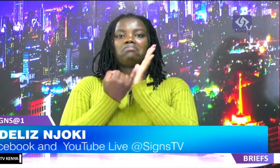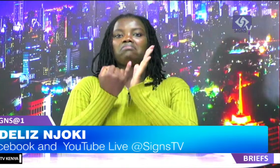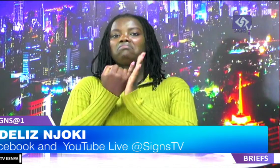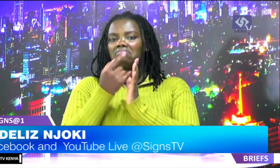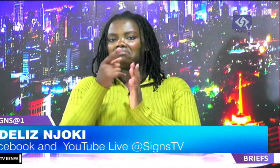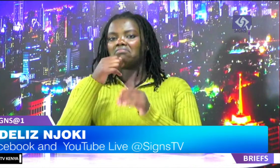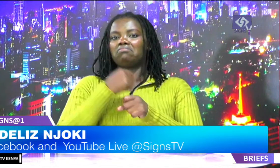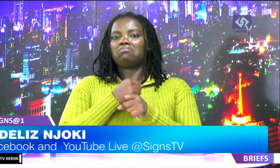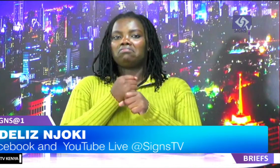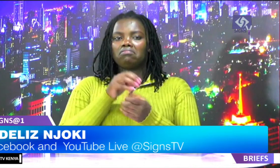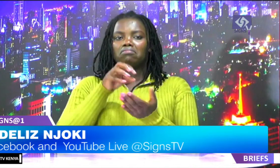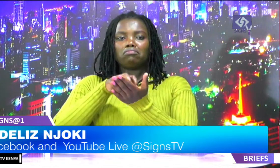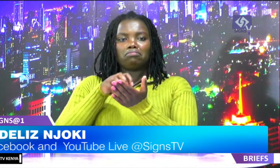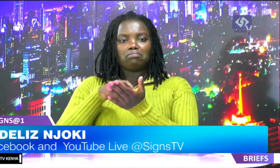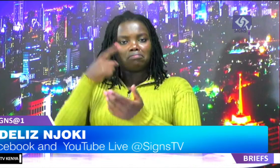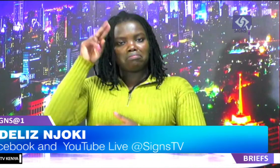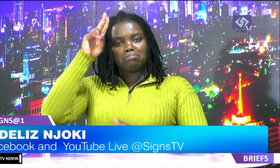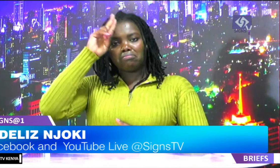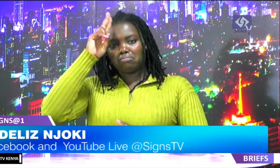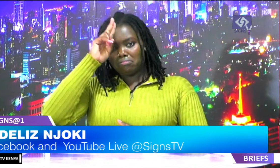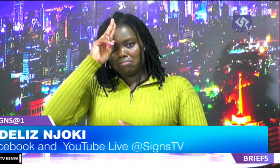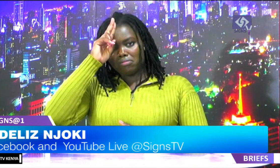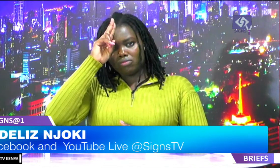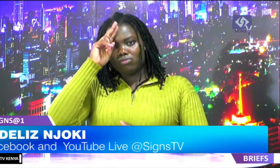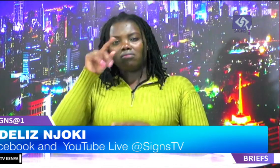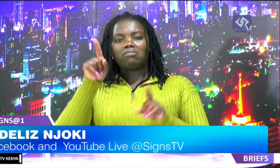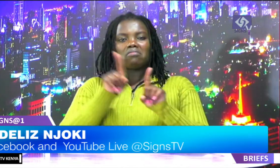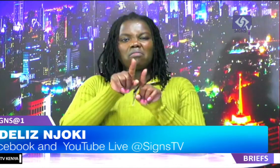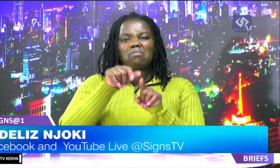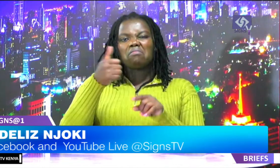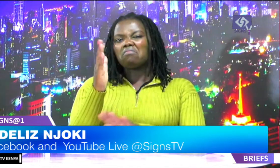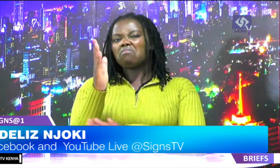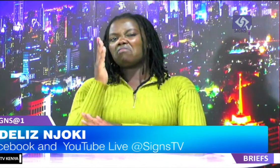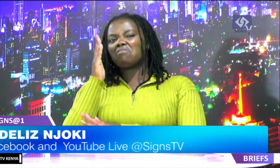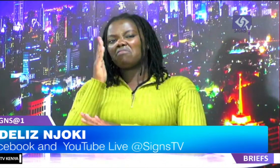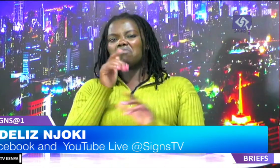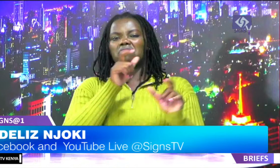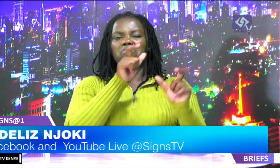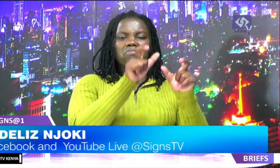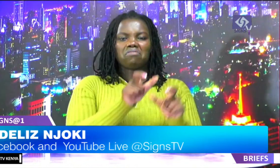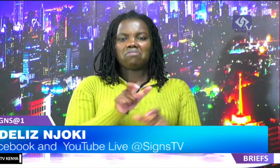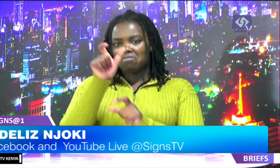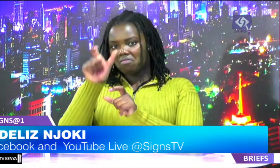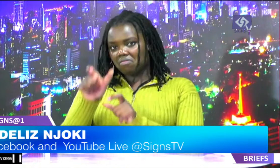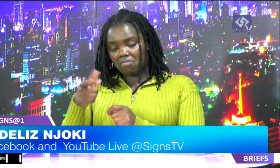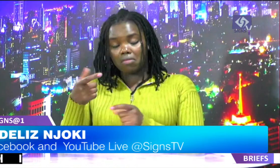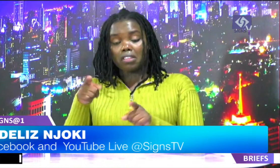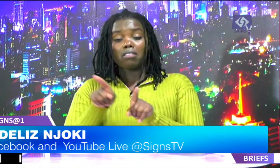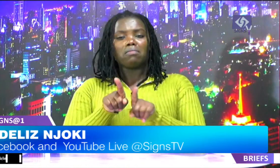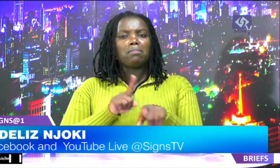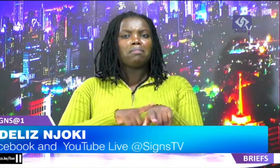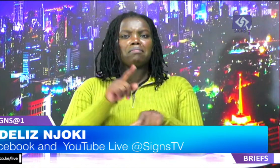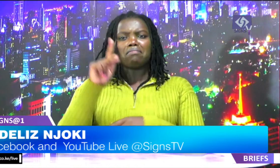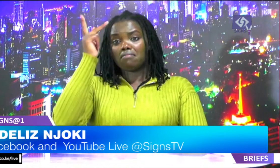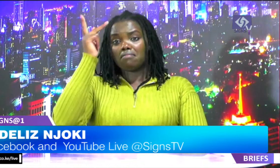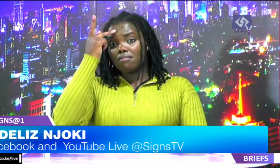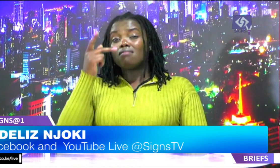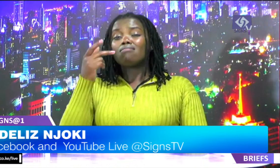of recommendations aimed at improving the working conditions of police officers and other security personnel in